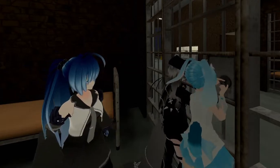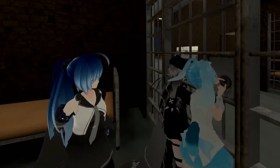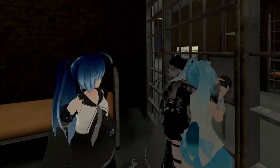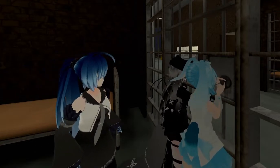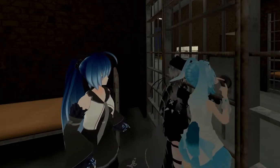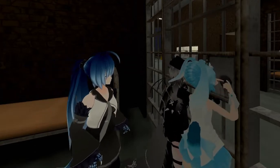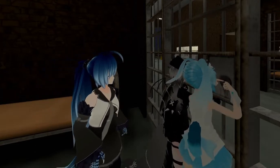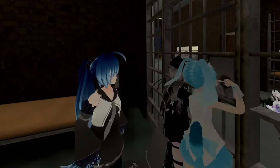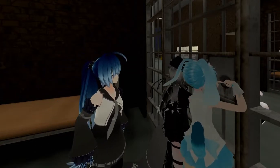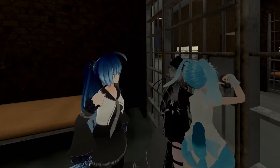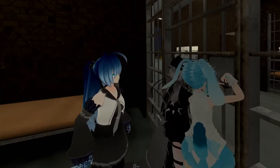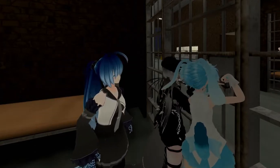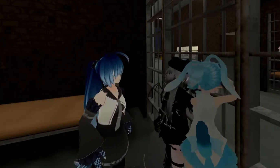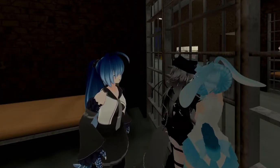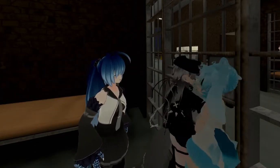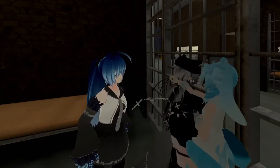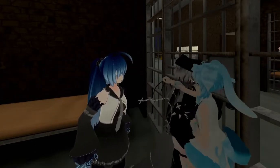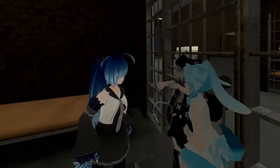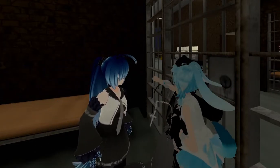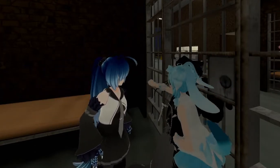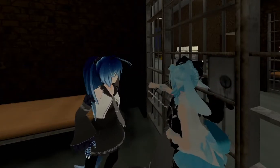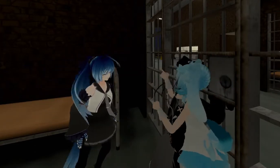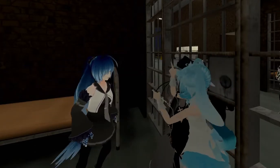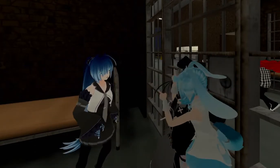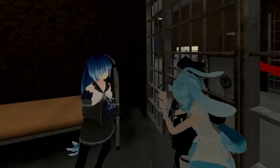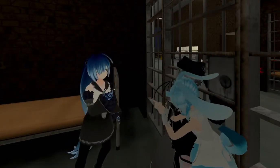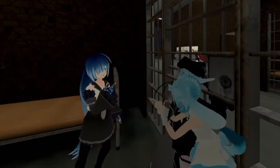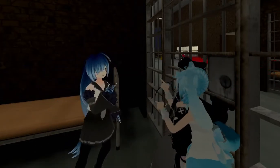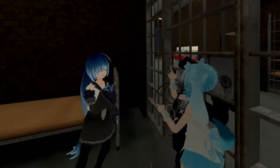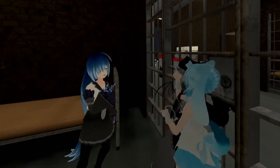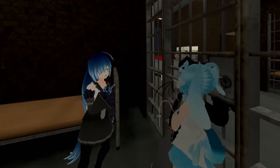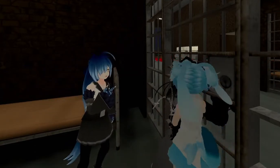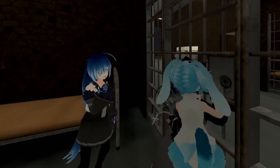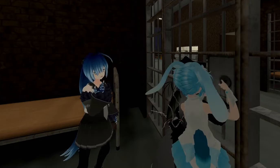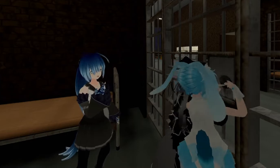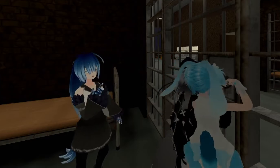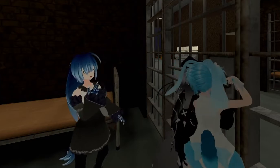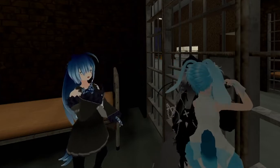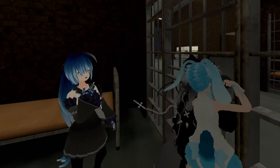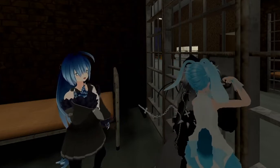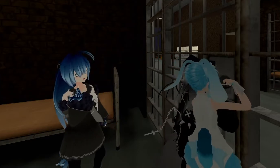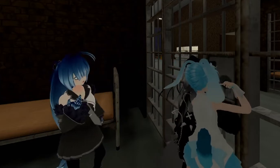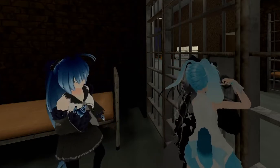This is the lock-making lawyer. The cell doors will open in 30 seconds.